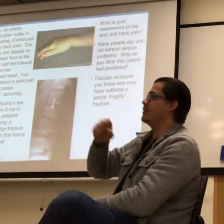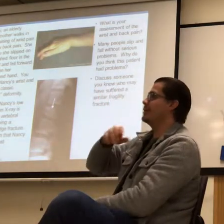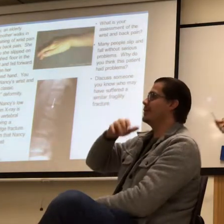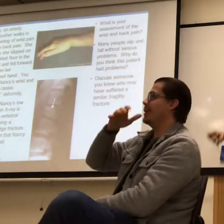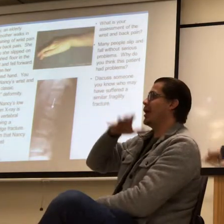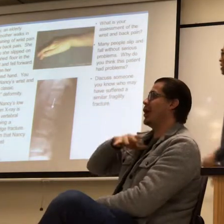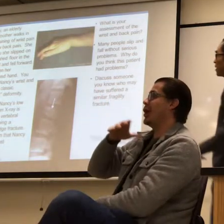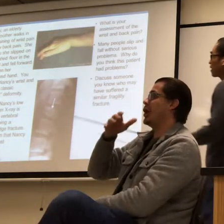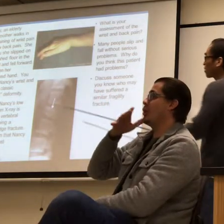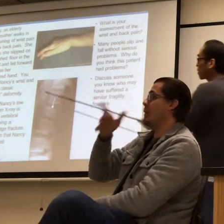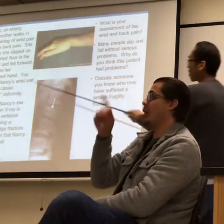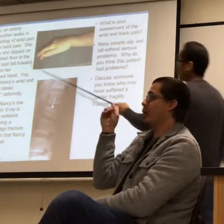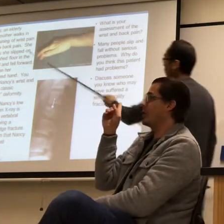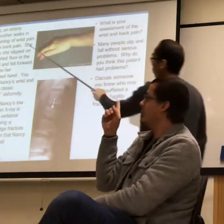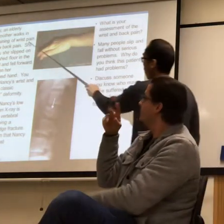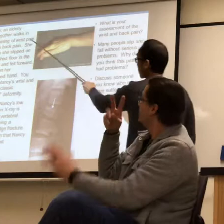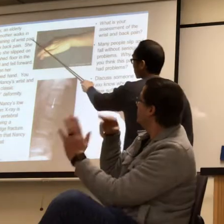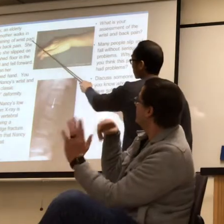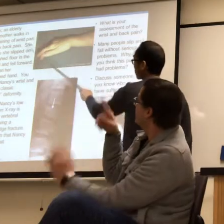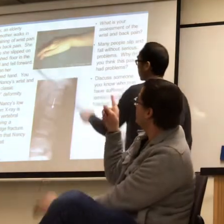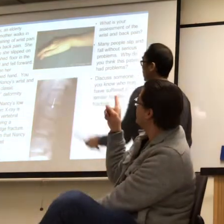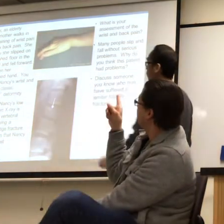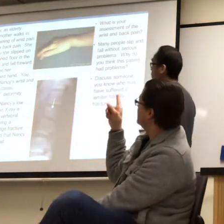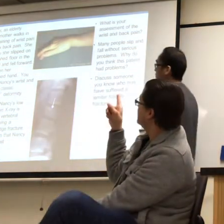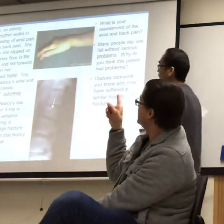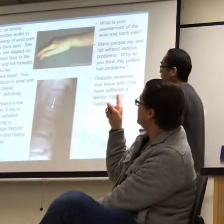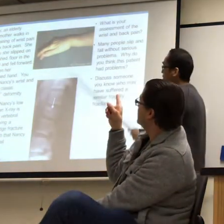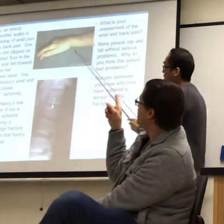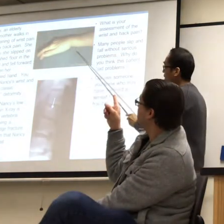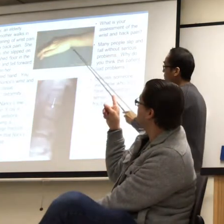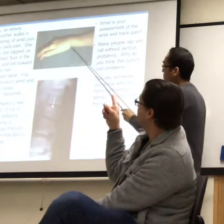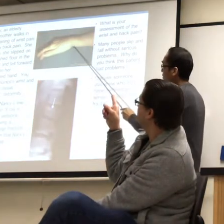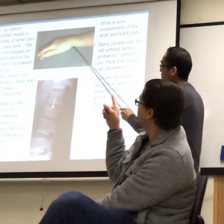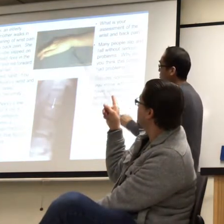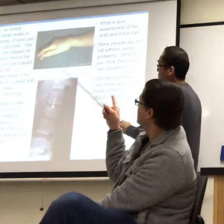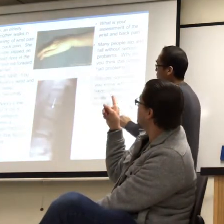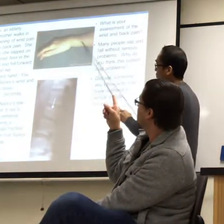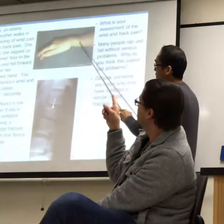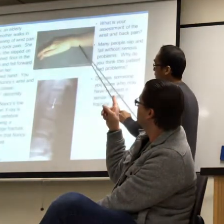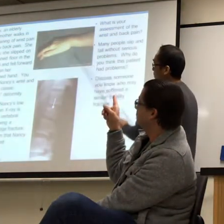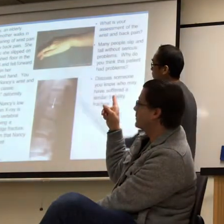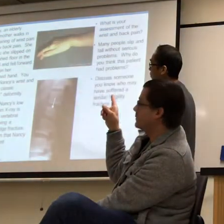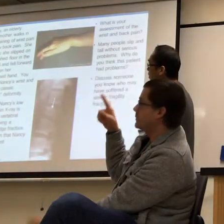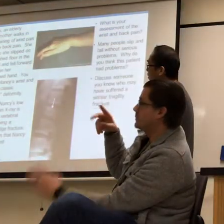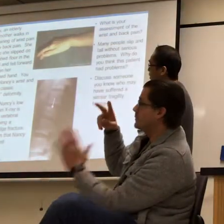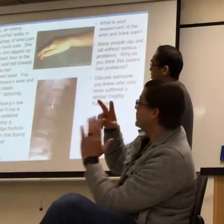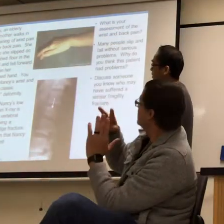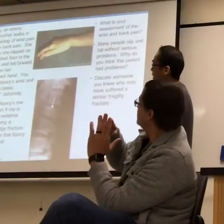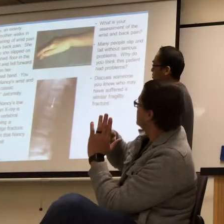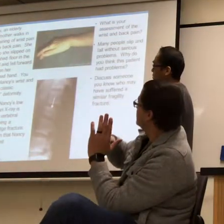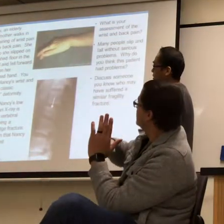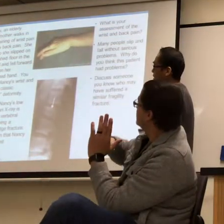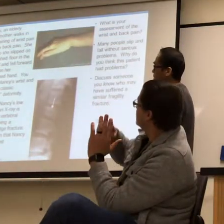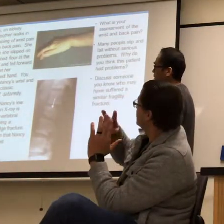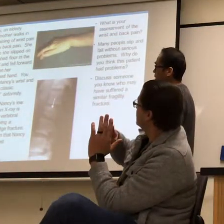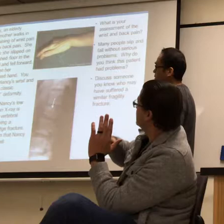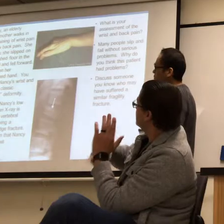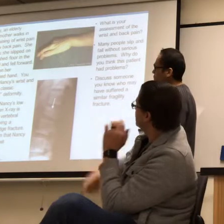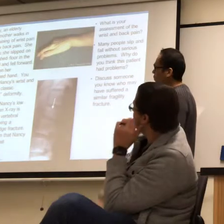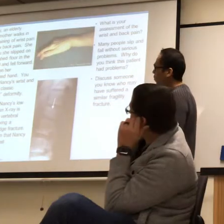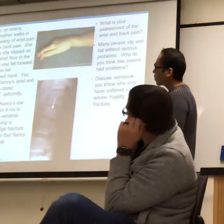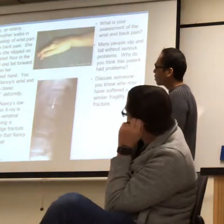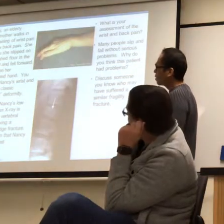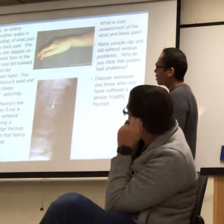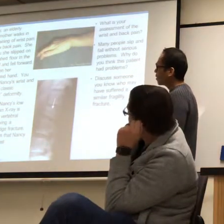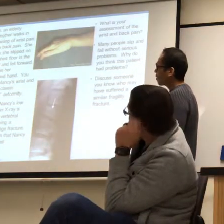grandmother, Nancy, the elderly grandmother, walks in complaining of wrist pain, obviously, there's a little deformity there. She tells you she slipped on the